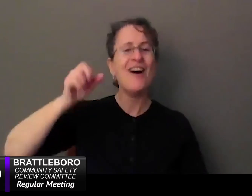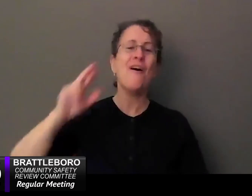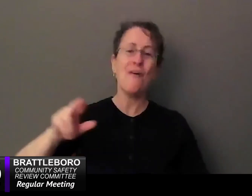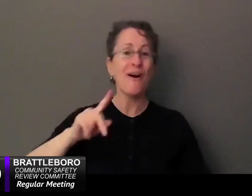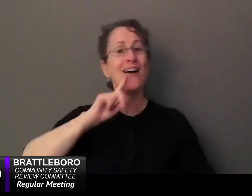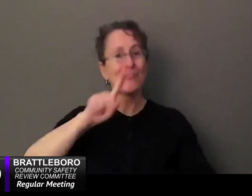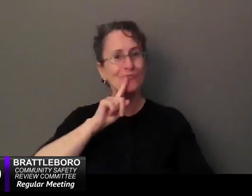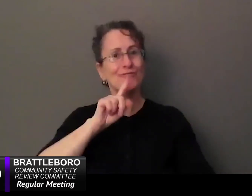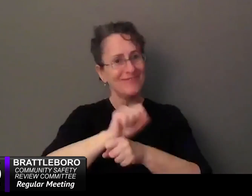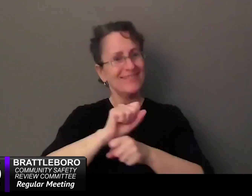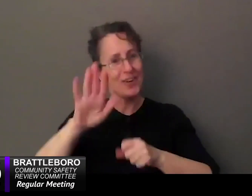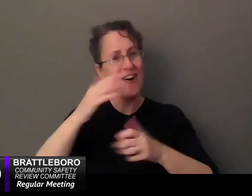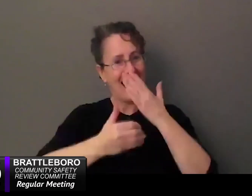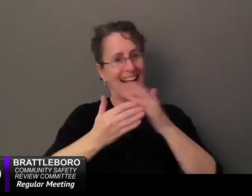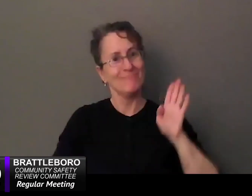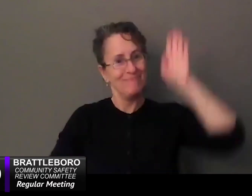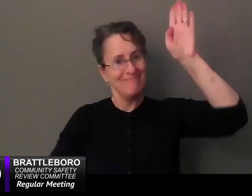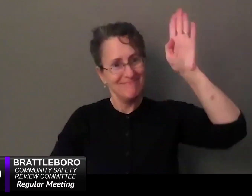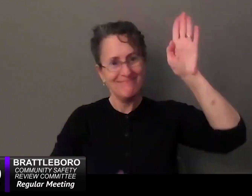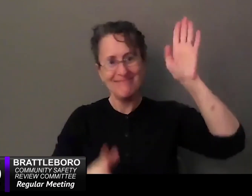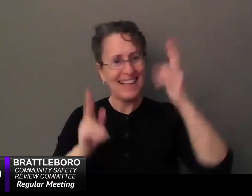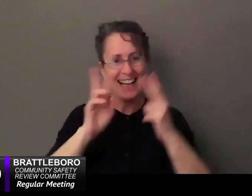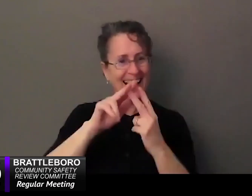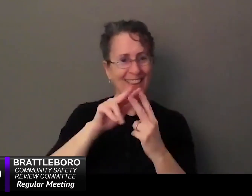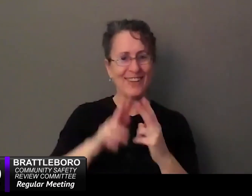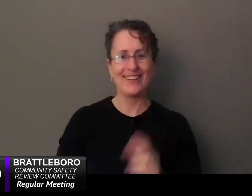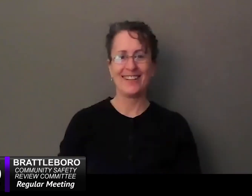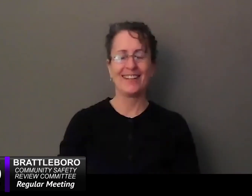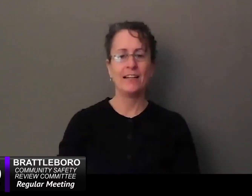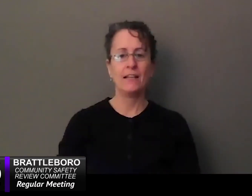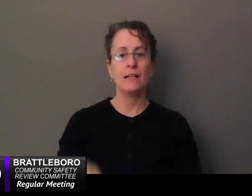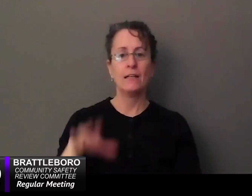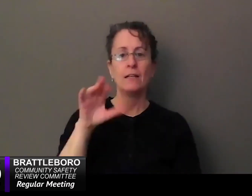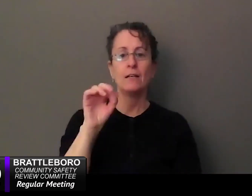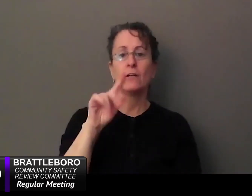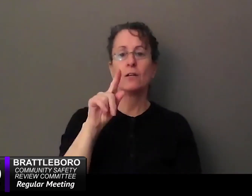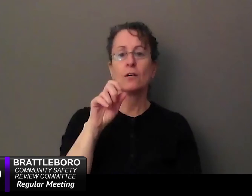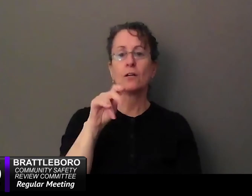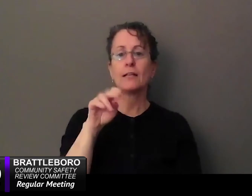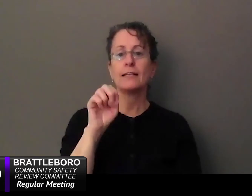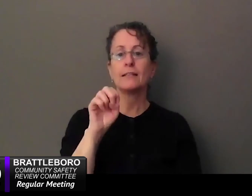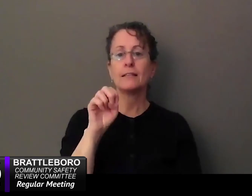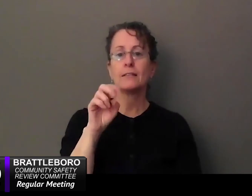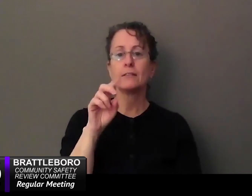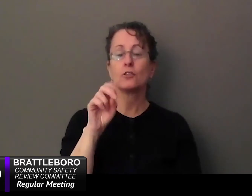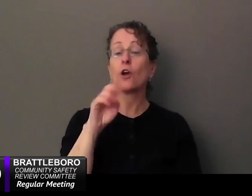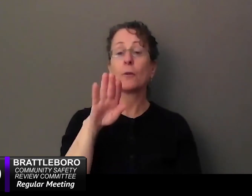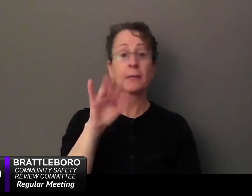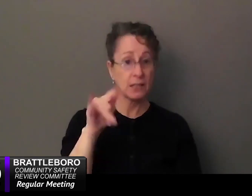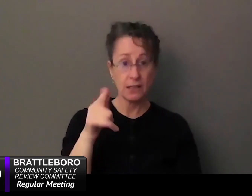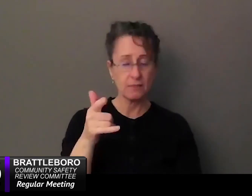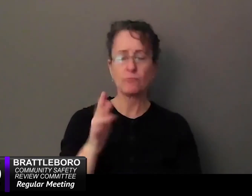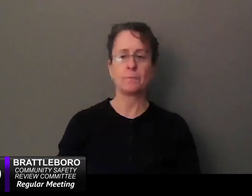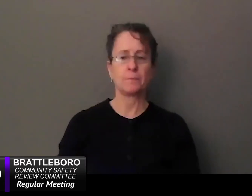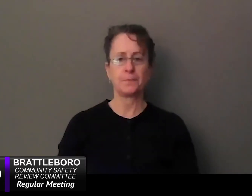I think. Darlene, do you have something to say? No, you're saying, okay.